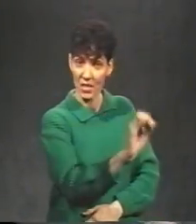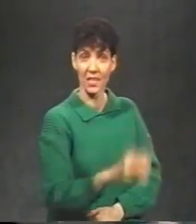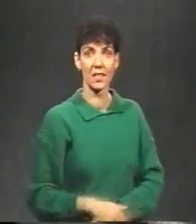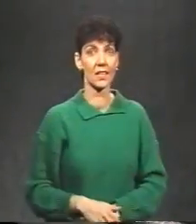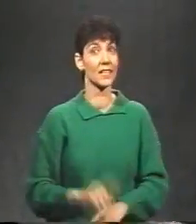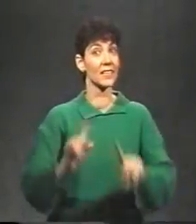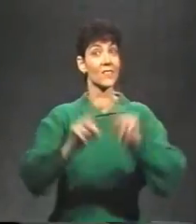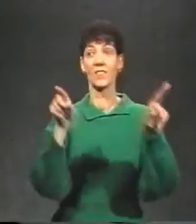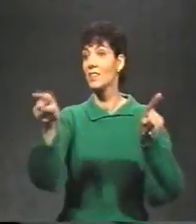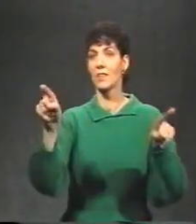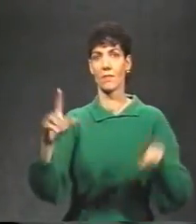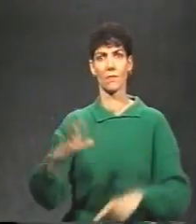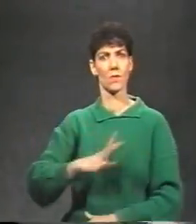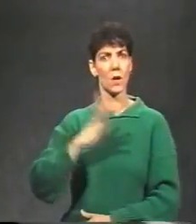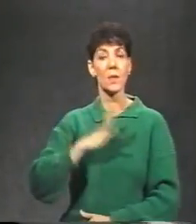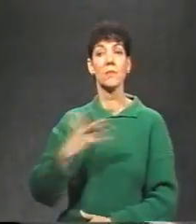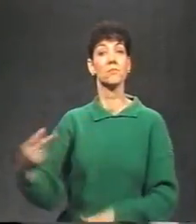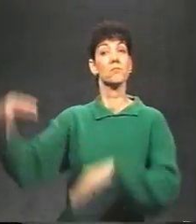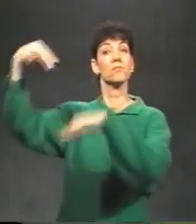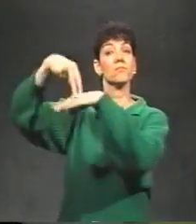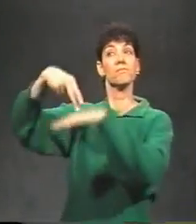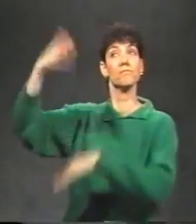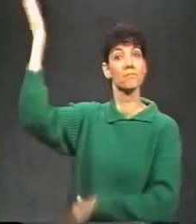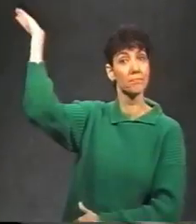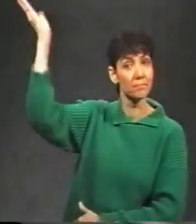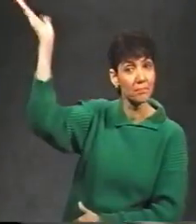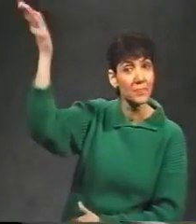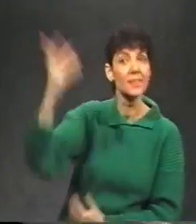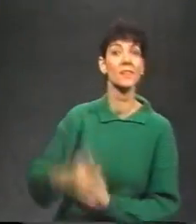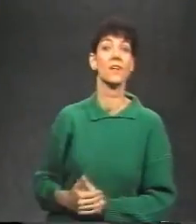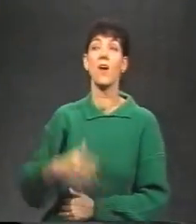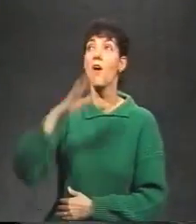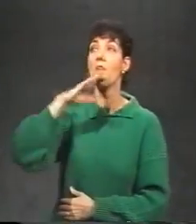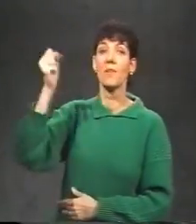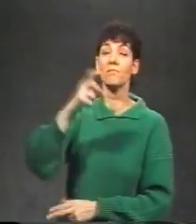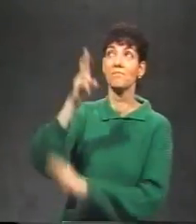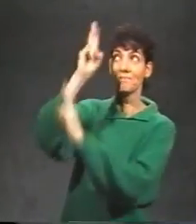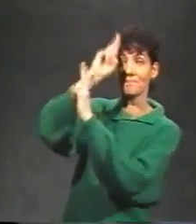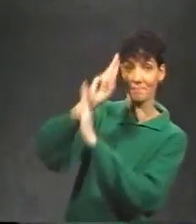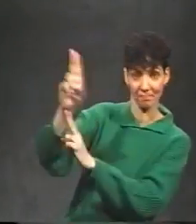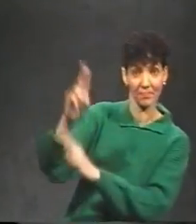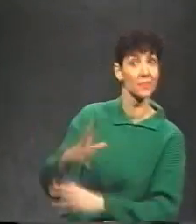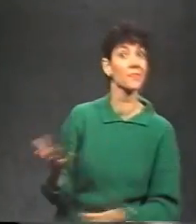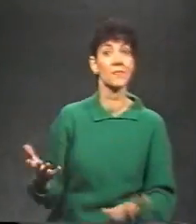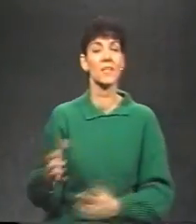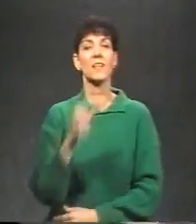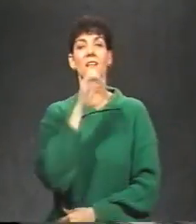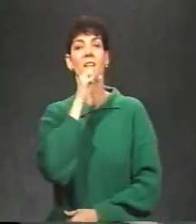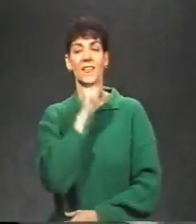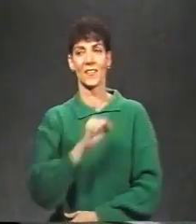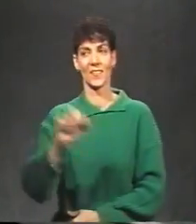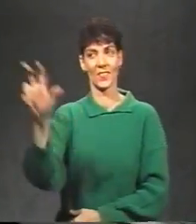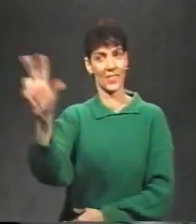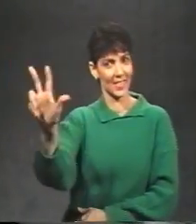or when they want to be very polite, they tend to use separate signs for age, followed by the number of years.